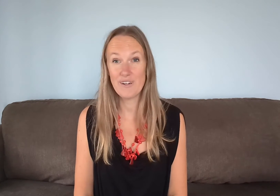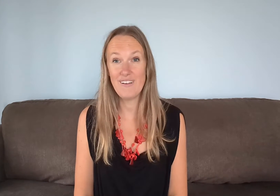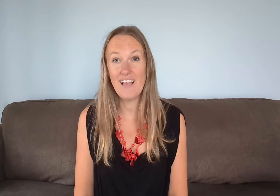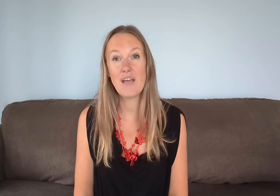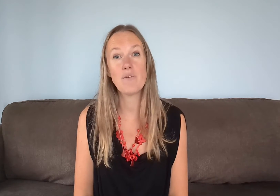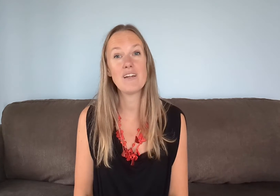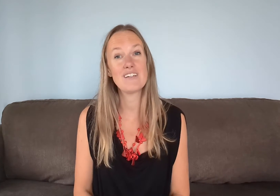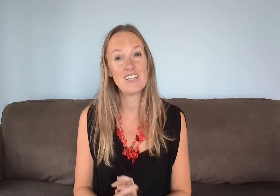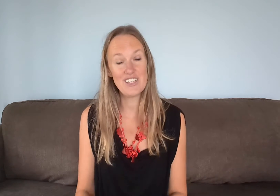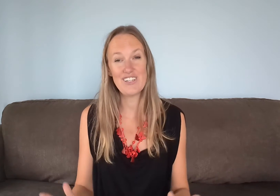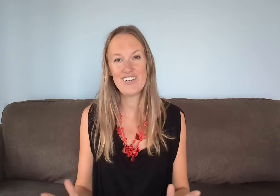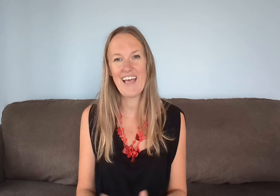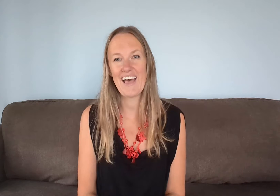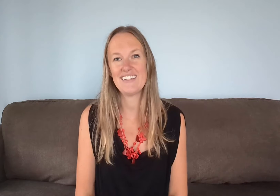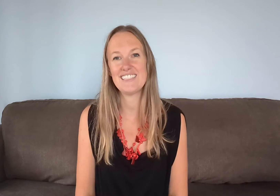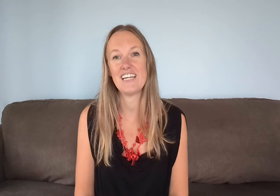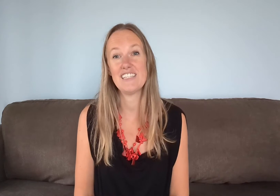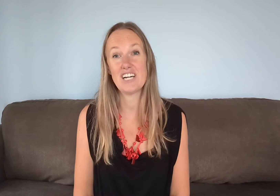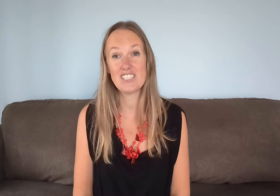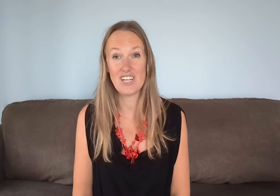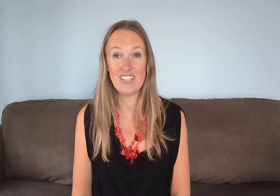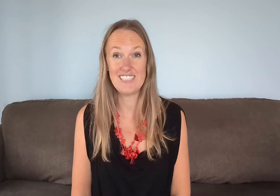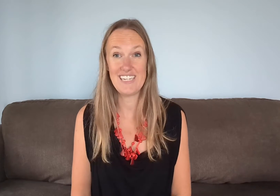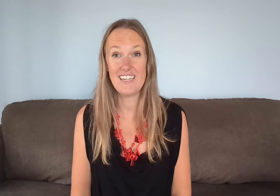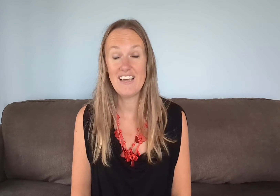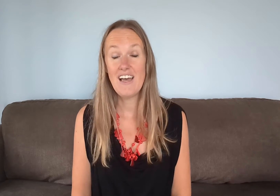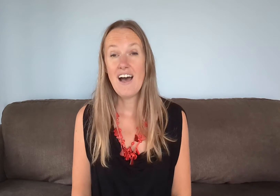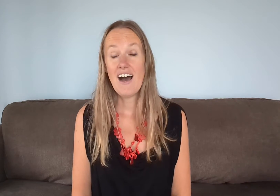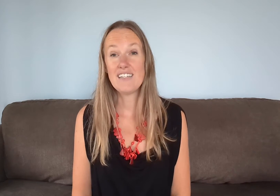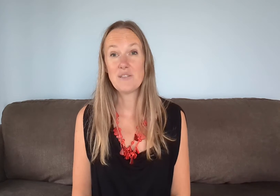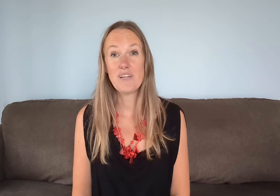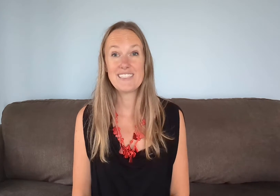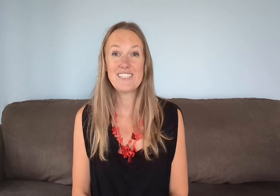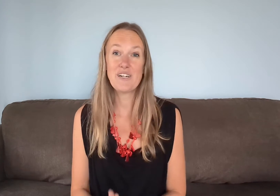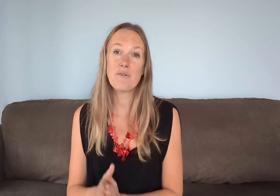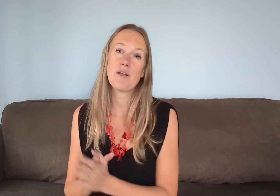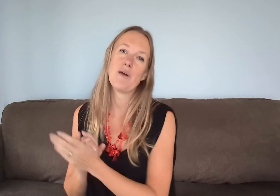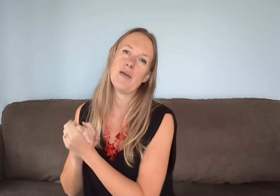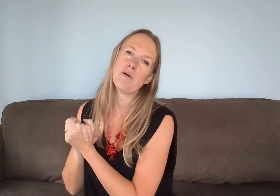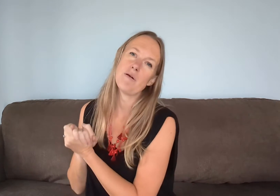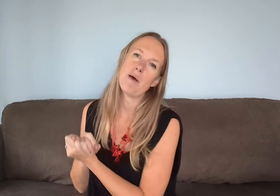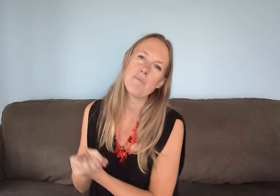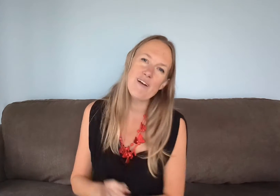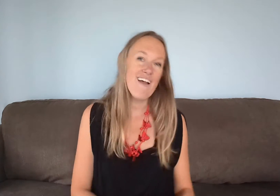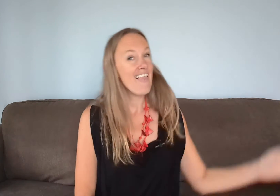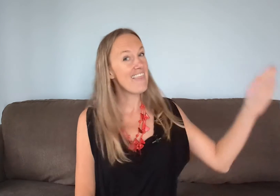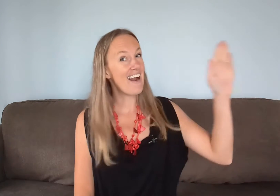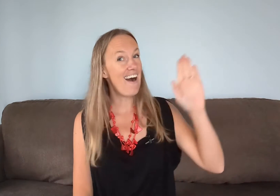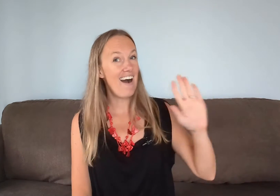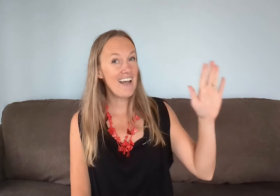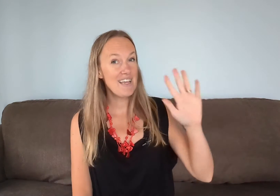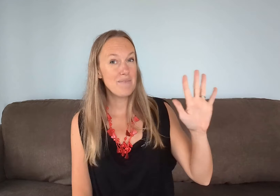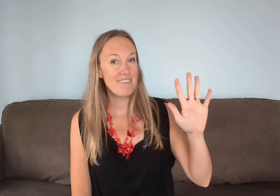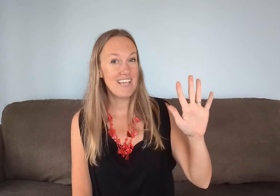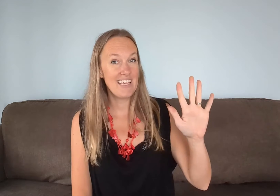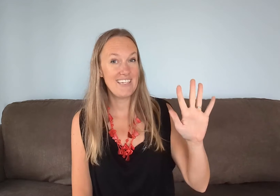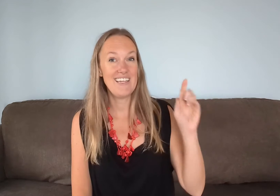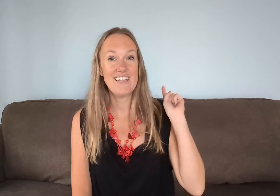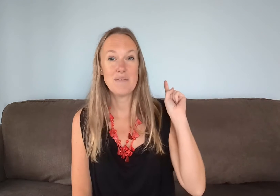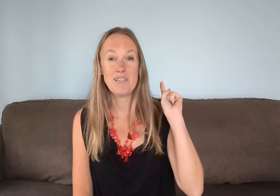tutorial, and we are going to learn how to sign the Doxology. So we'll get started right away, but remember that I am left-handed. That means